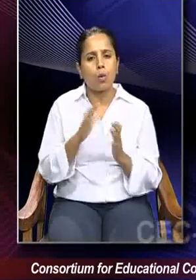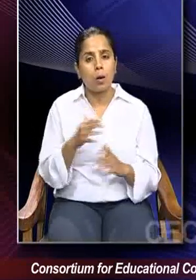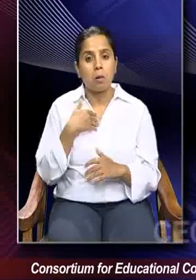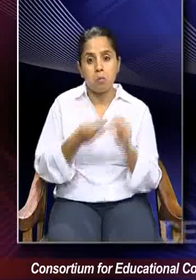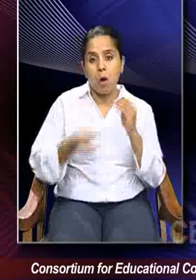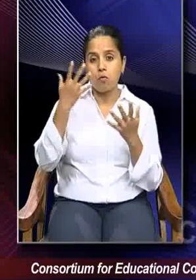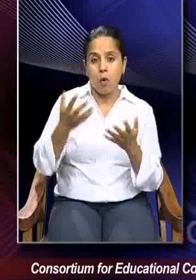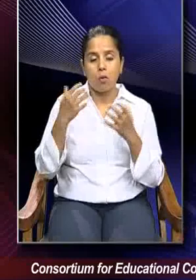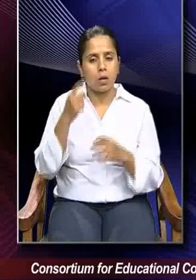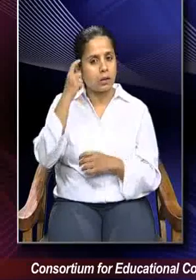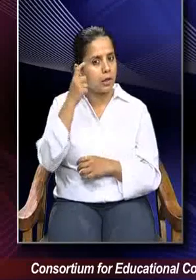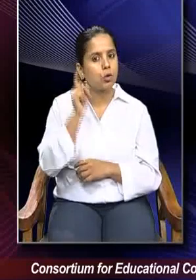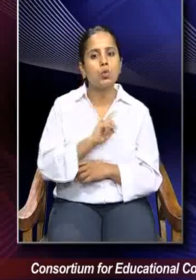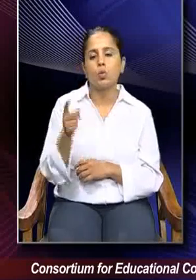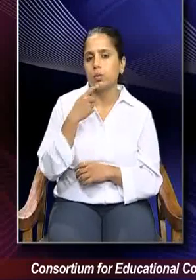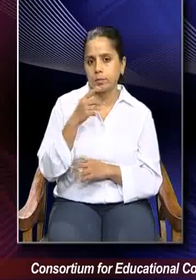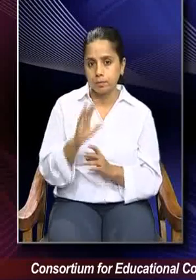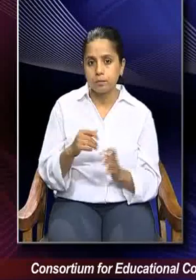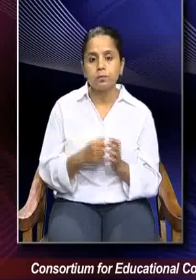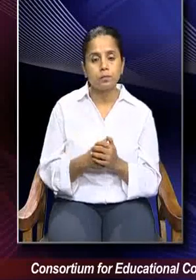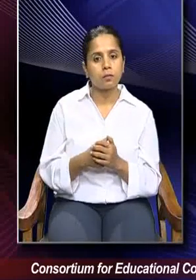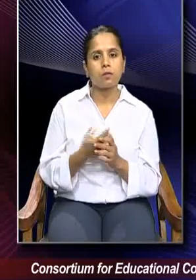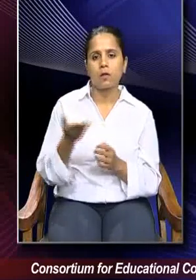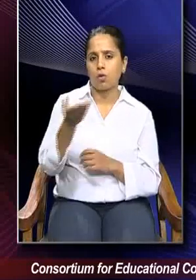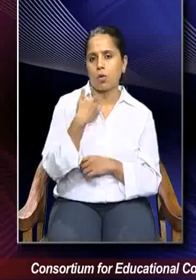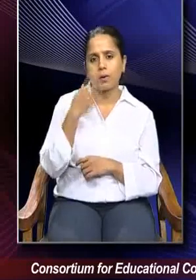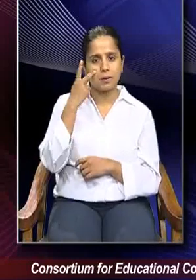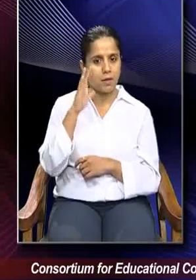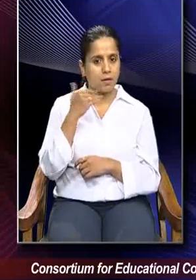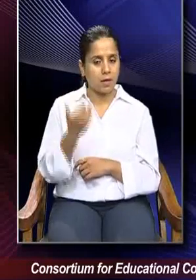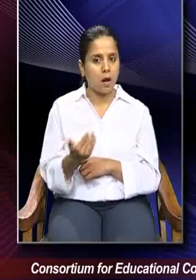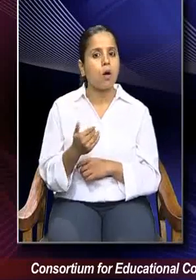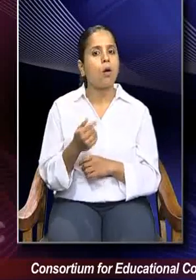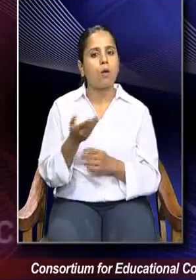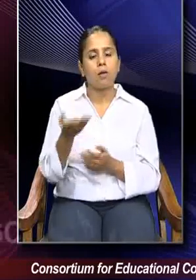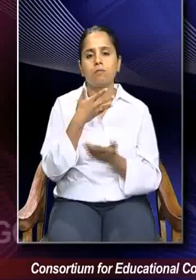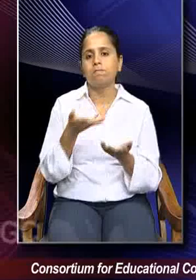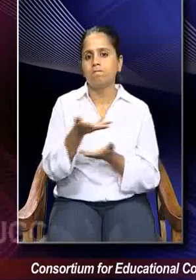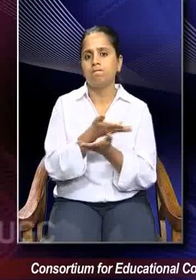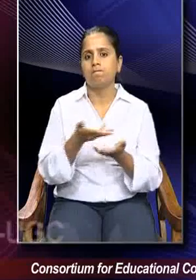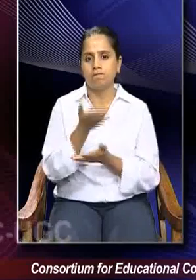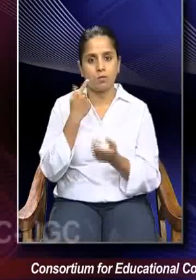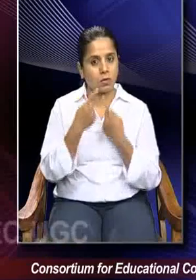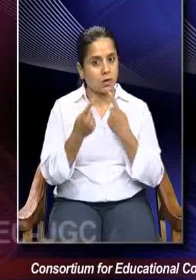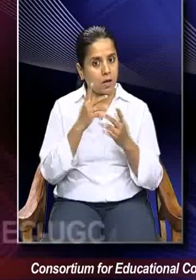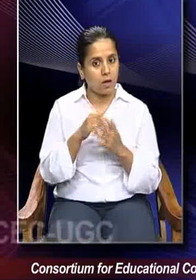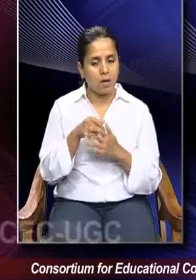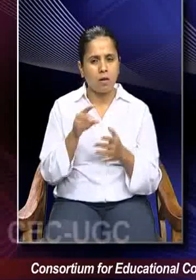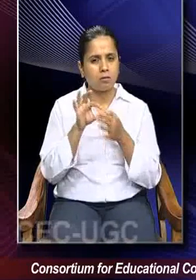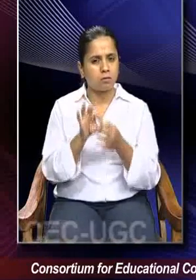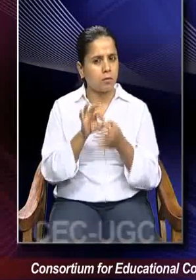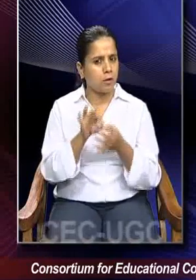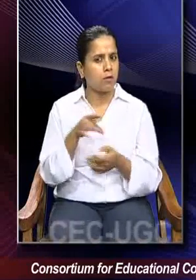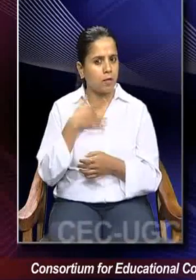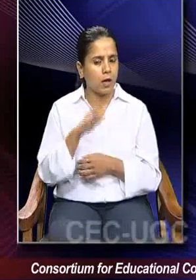and consumption. So since we saw that in the framework which we discussed in the lecture, there is a connectivity